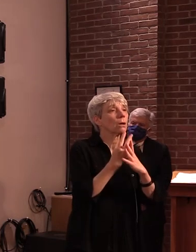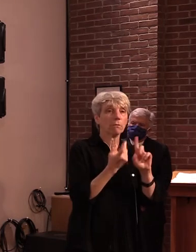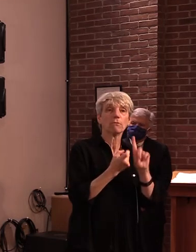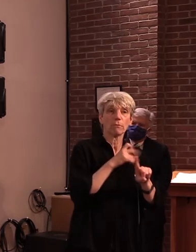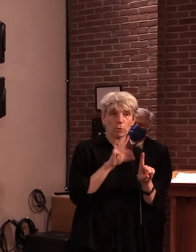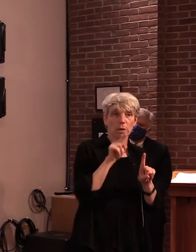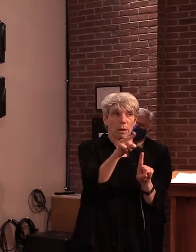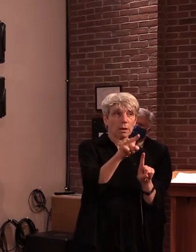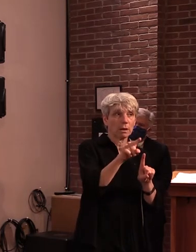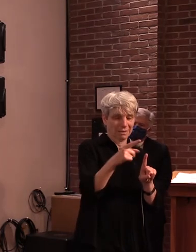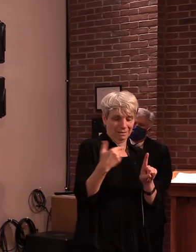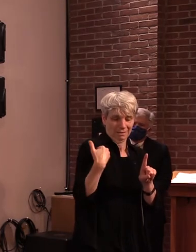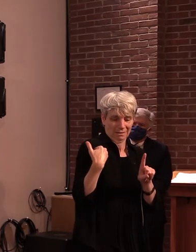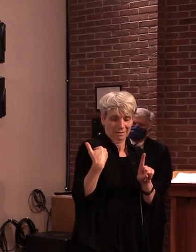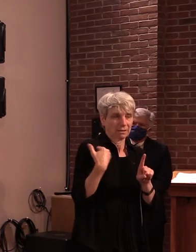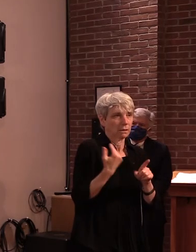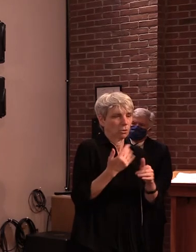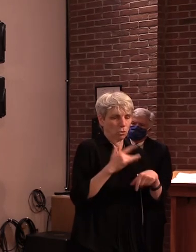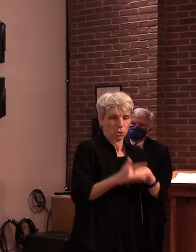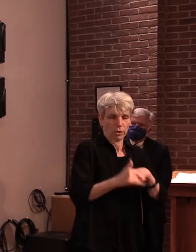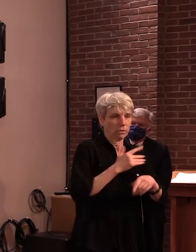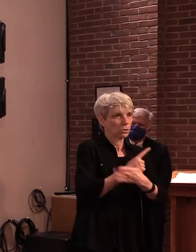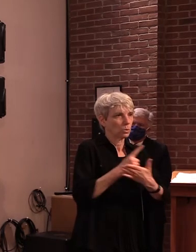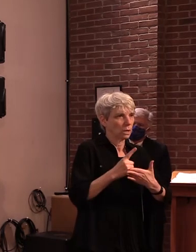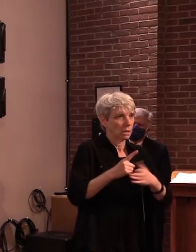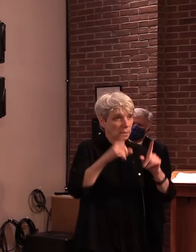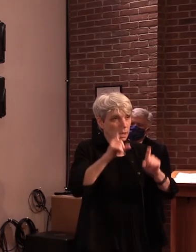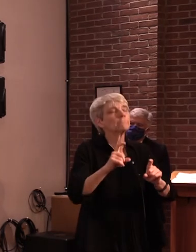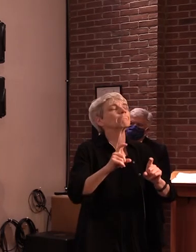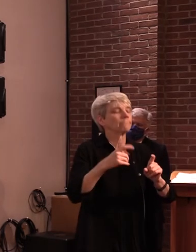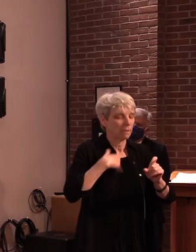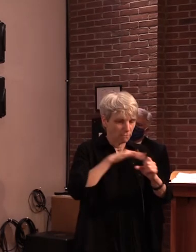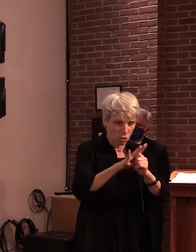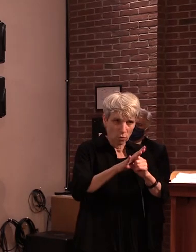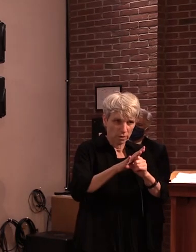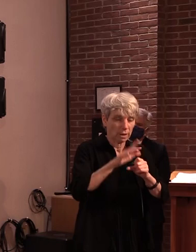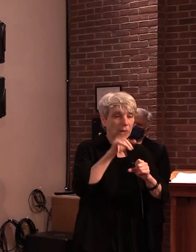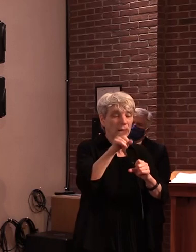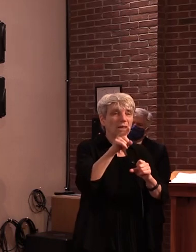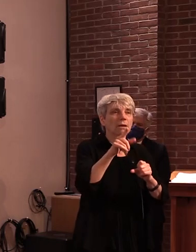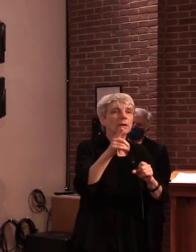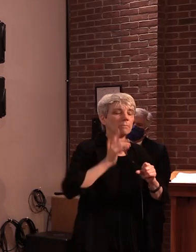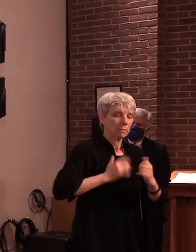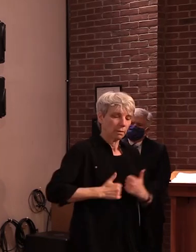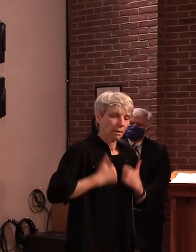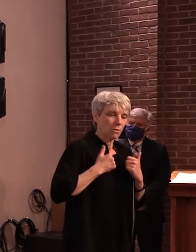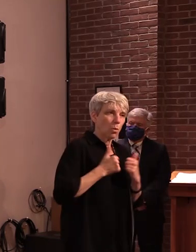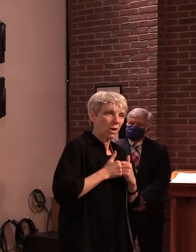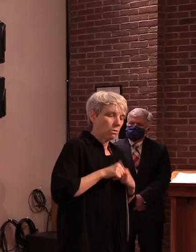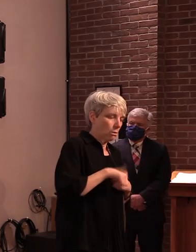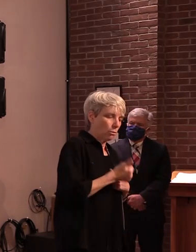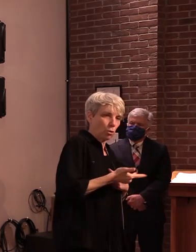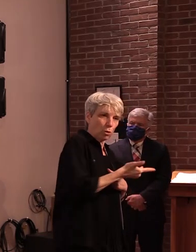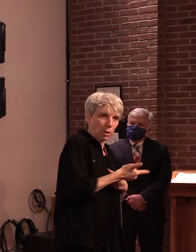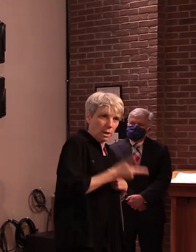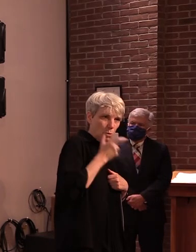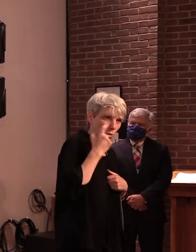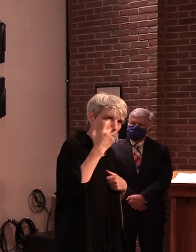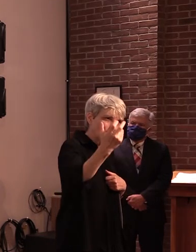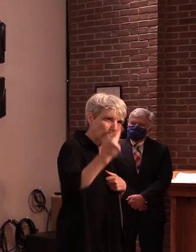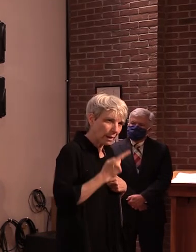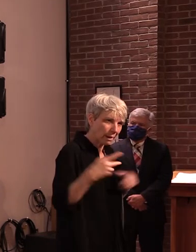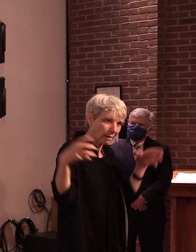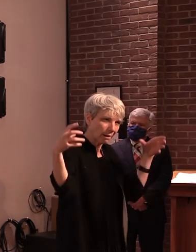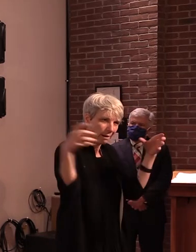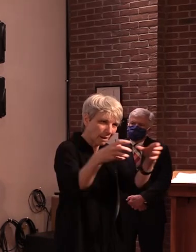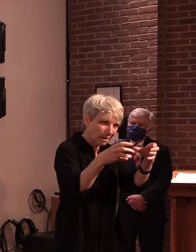this week. This person was housed in the same unit as 3 of those who returned this week. The